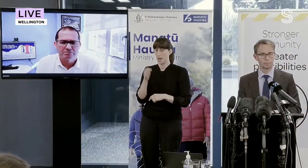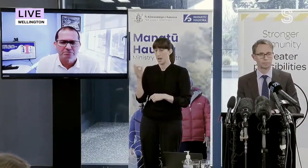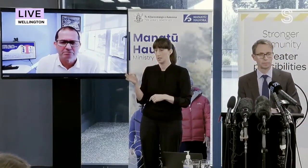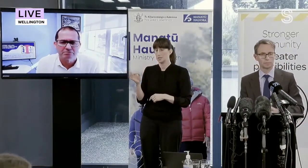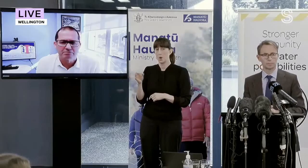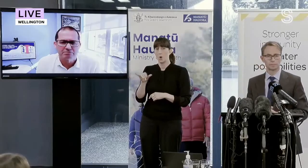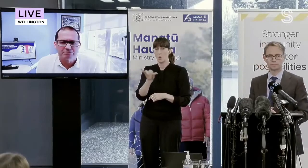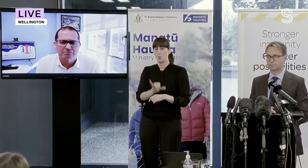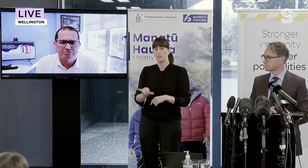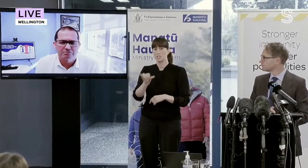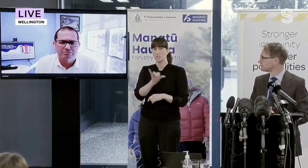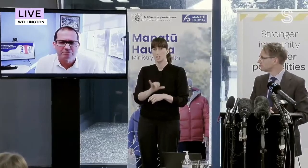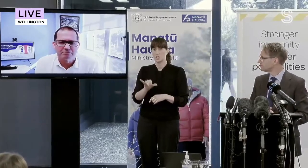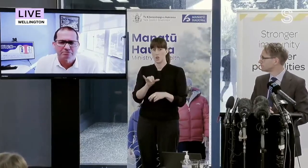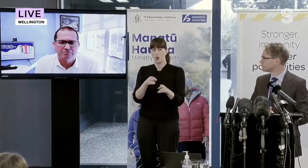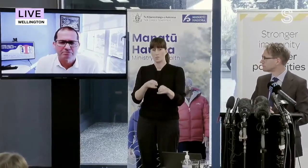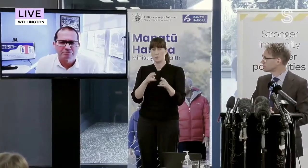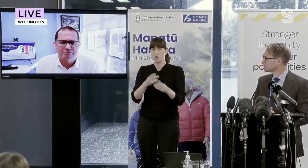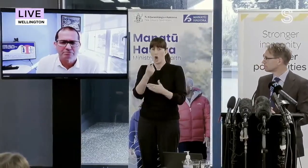acute surgery?